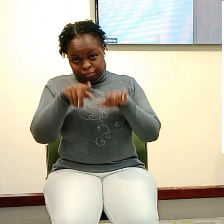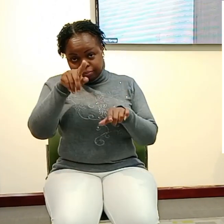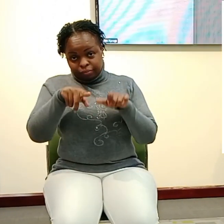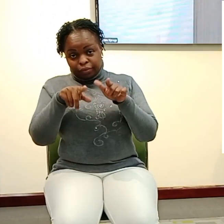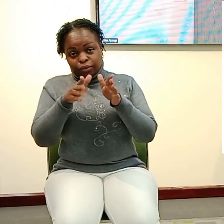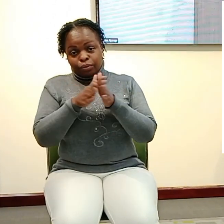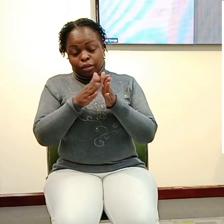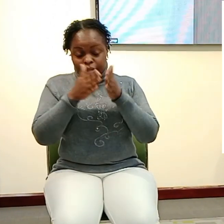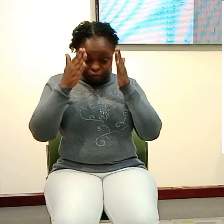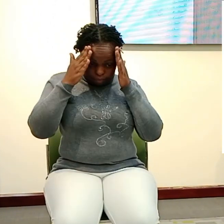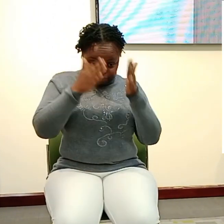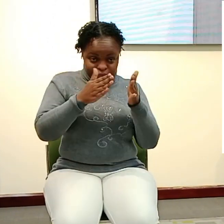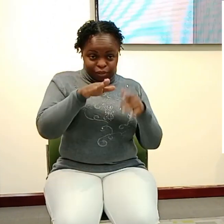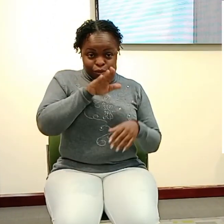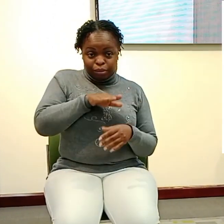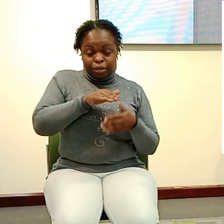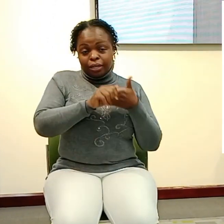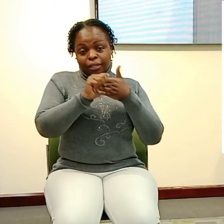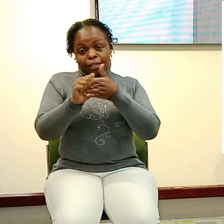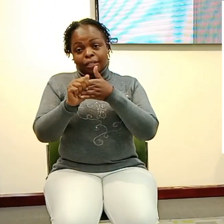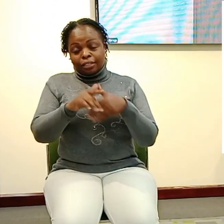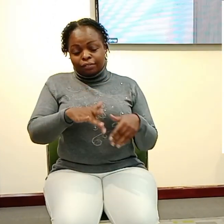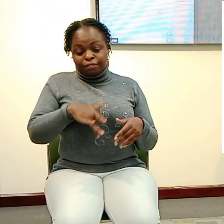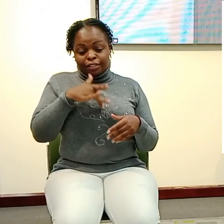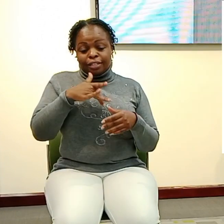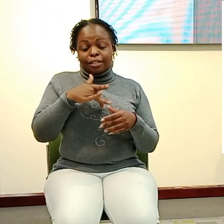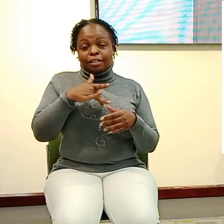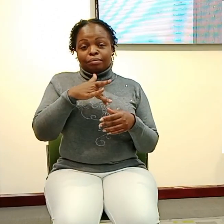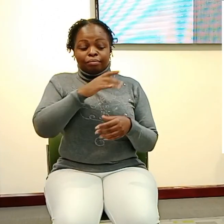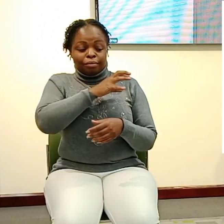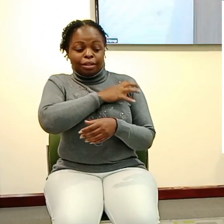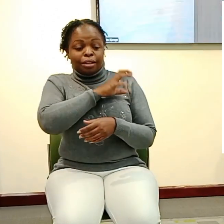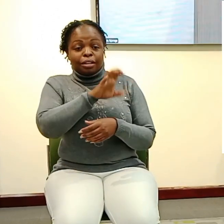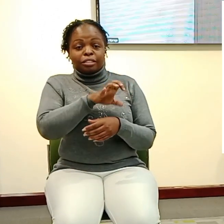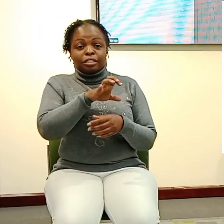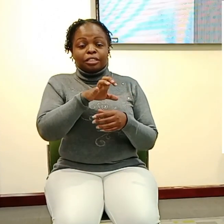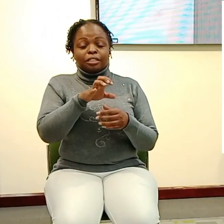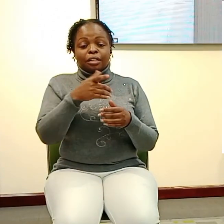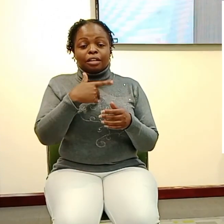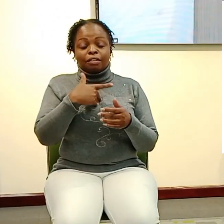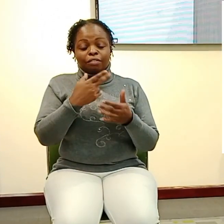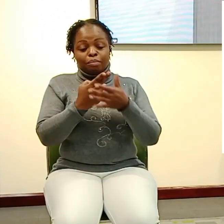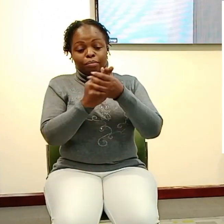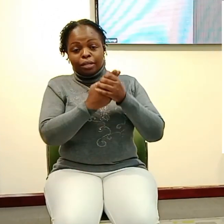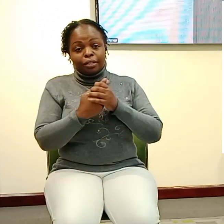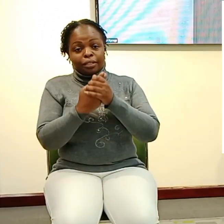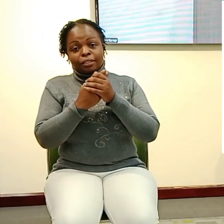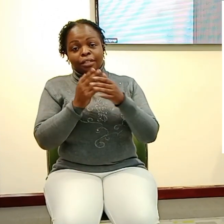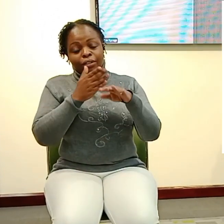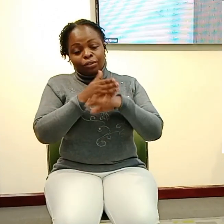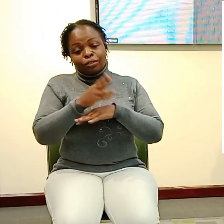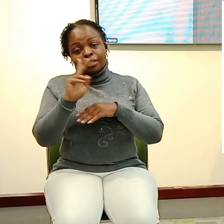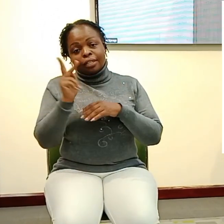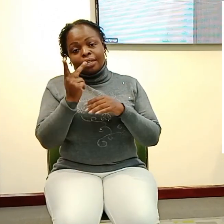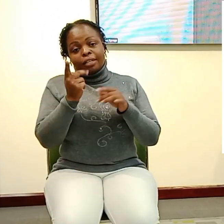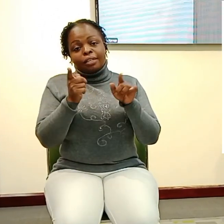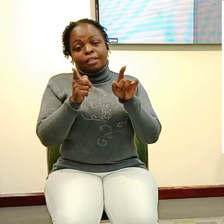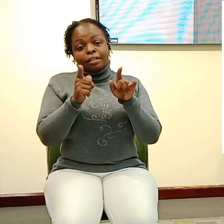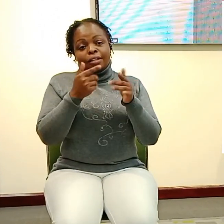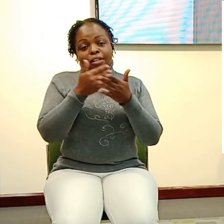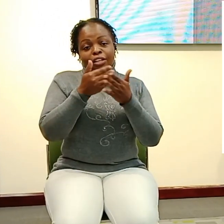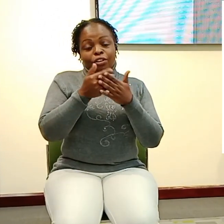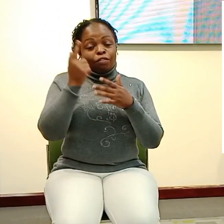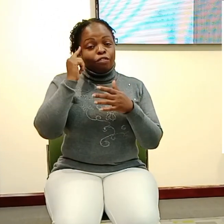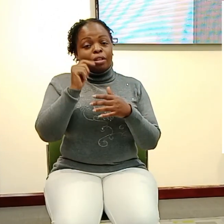You could feel that energy already. Champions of women's rights, partners from across Kenya, and thank you for the